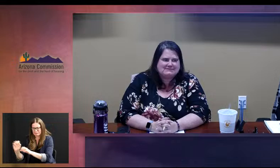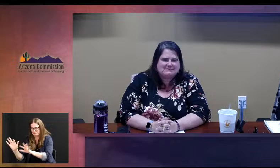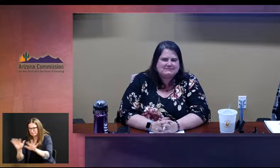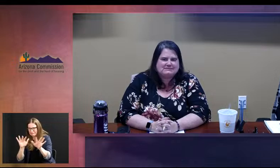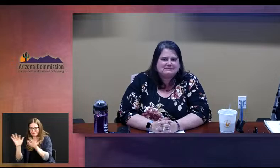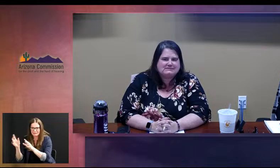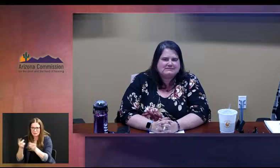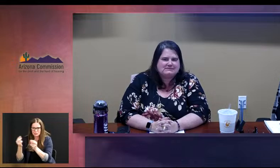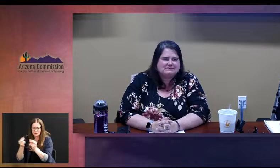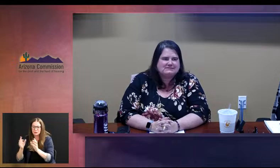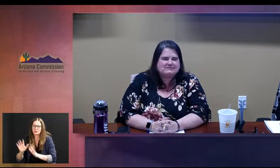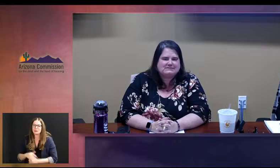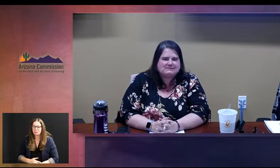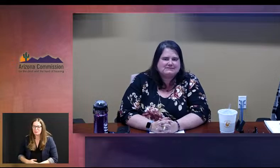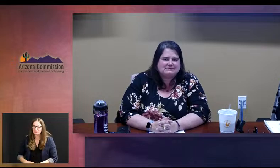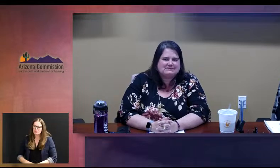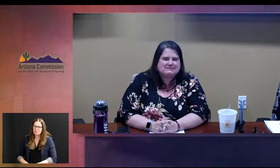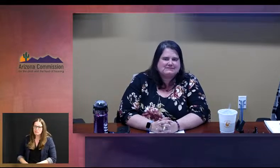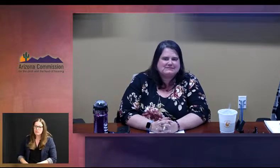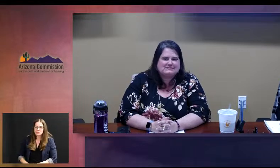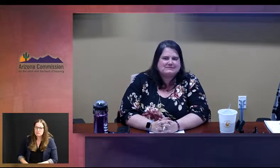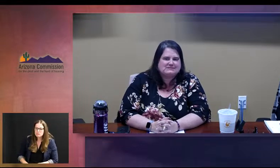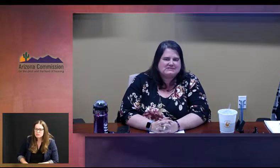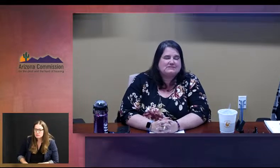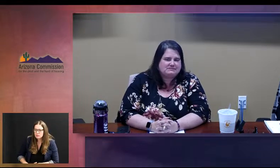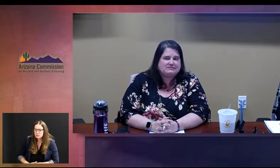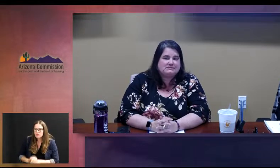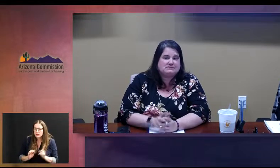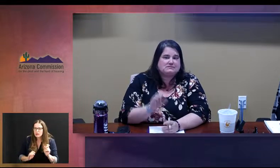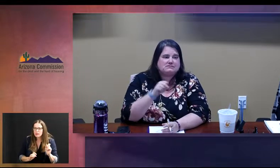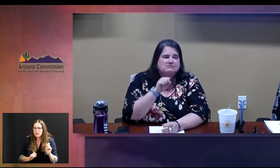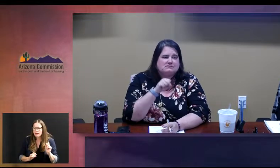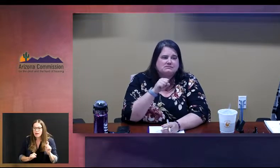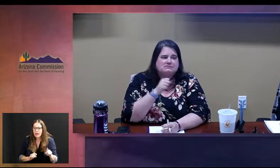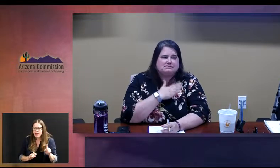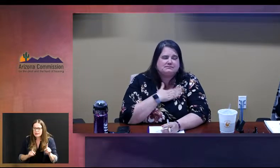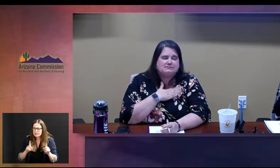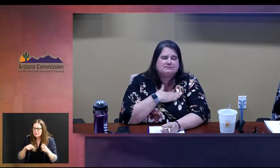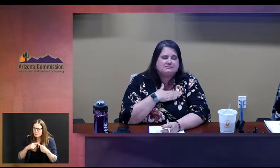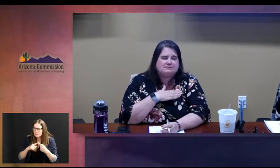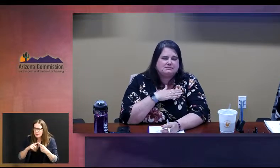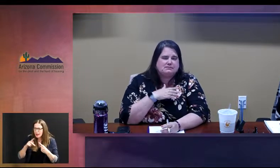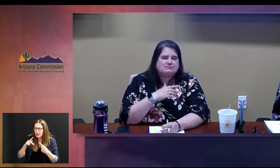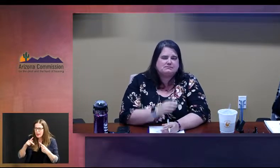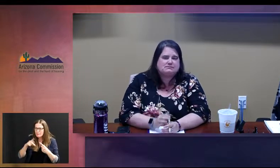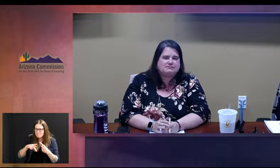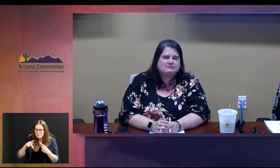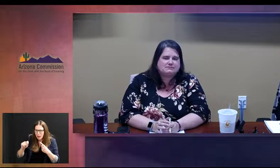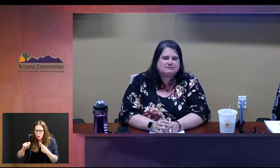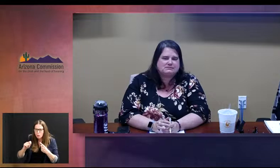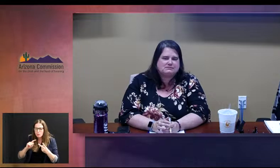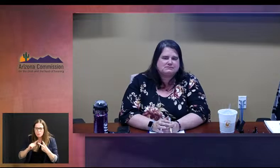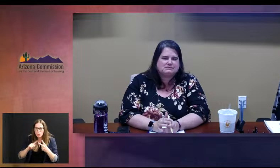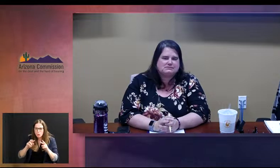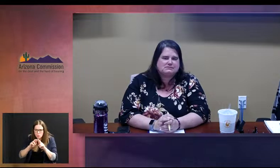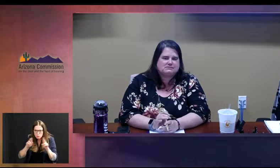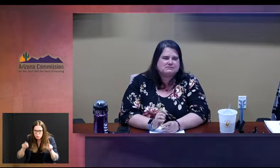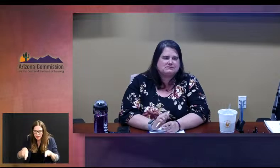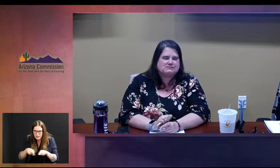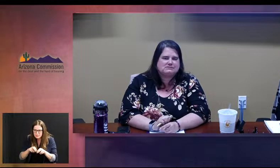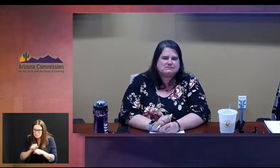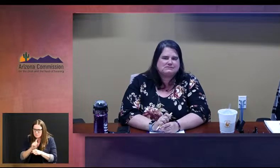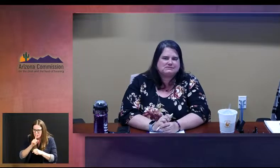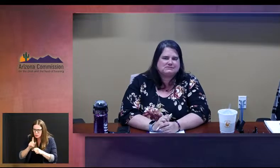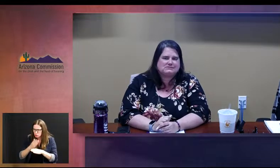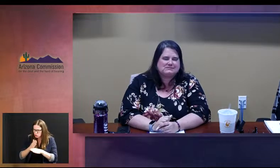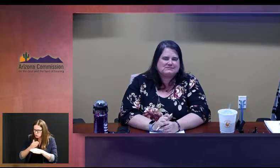to Okay. this particular one, but All if right. you want me to share it, I can. Yeah, you're more than welcome to share that with them. I think they had my resume as well. Yes. Okay. And this is Commissioner Cienko.